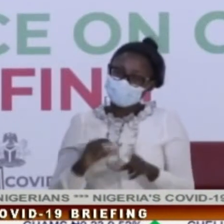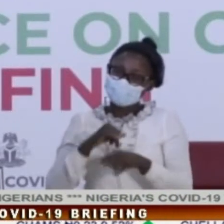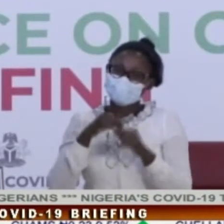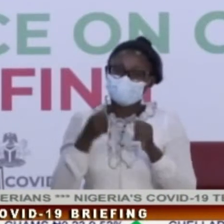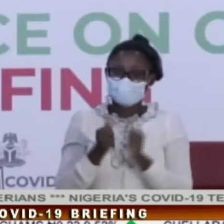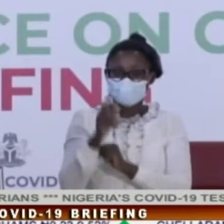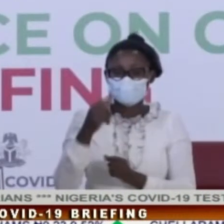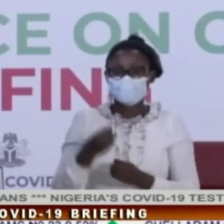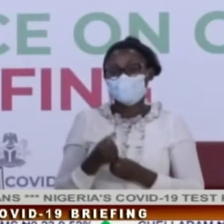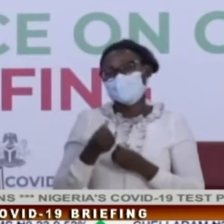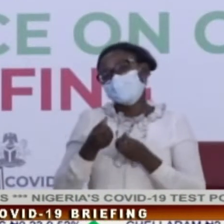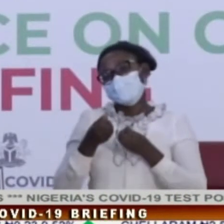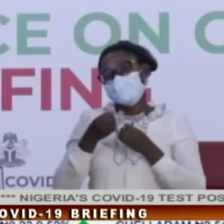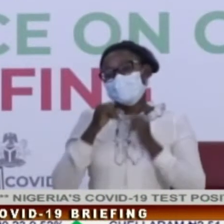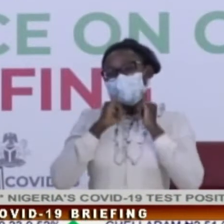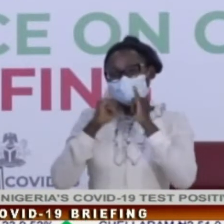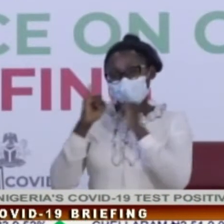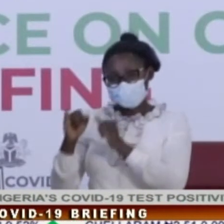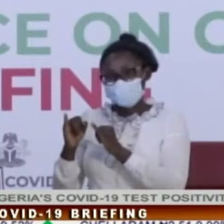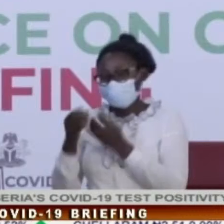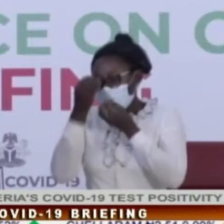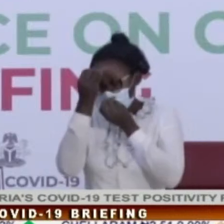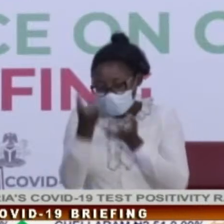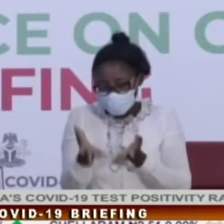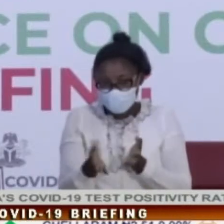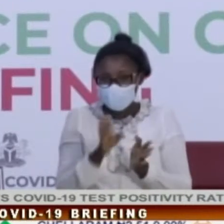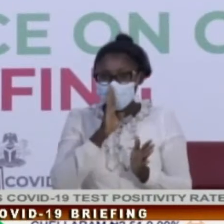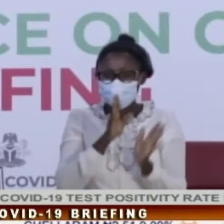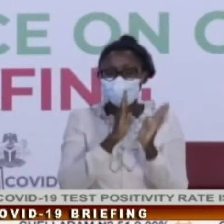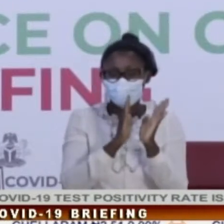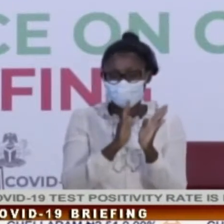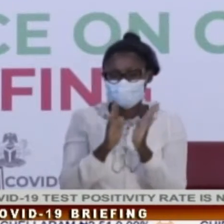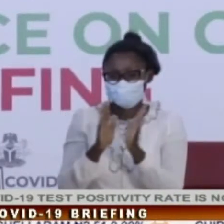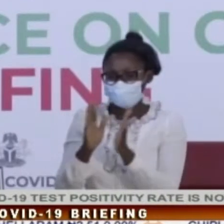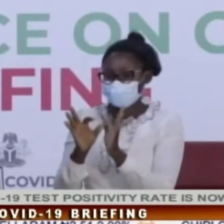The time limit has been fixed as to when they want to wrap up this whole thing.